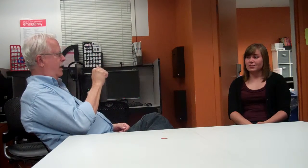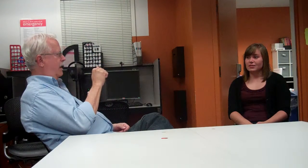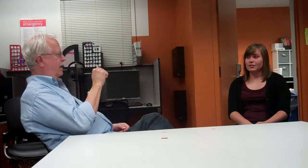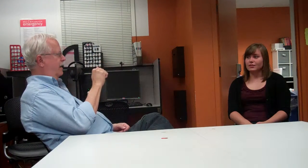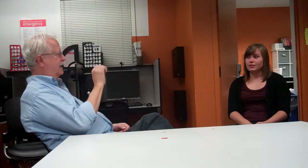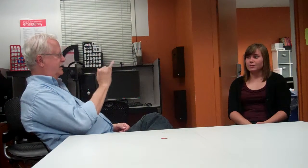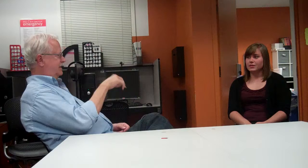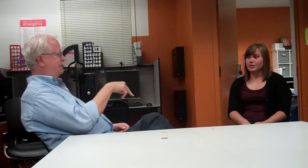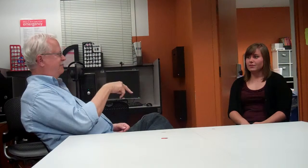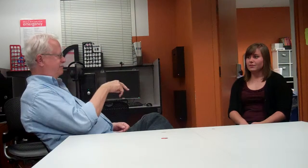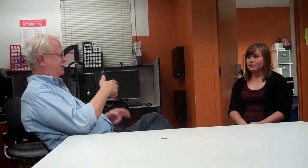Columbia,